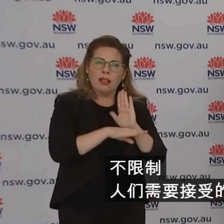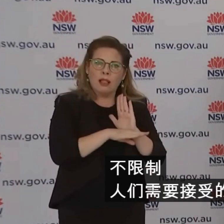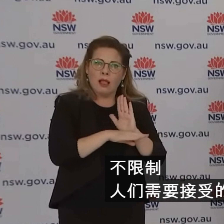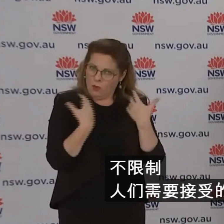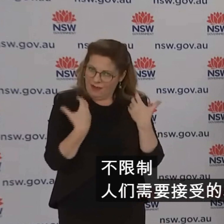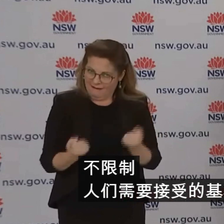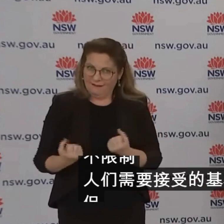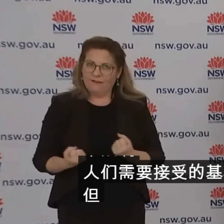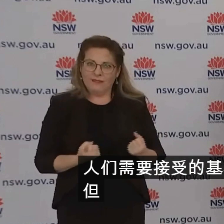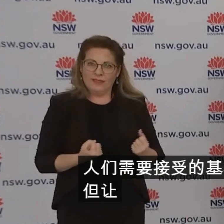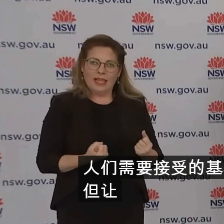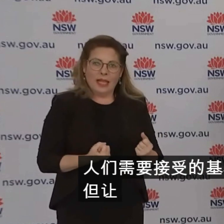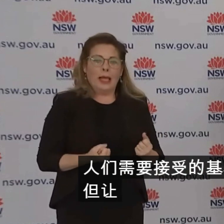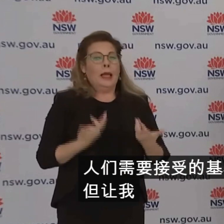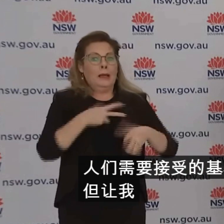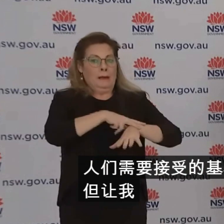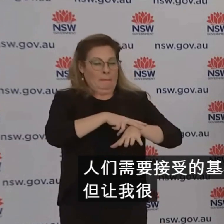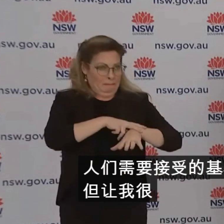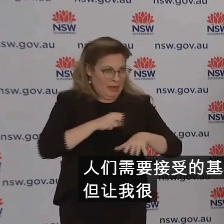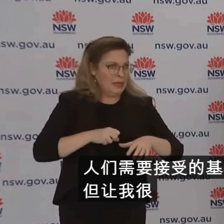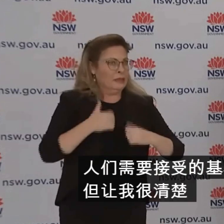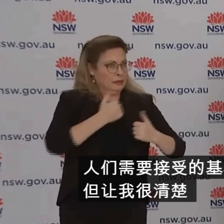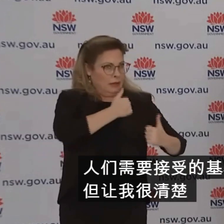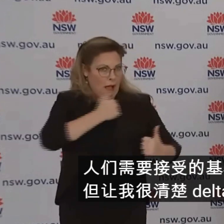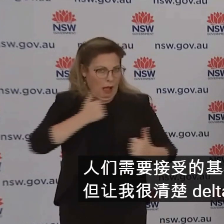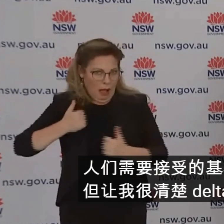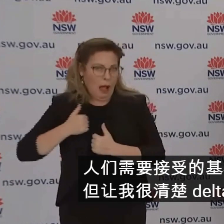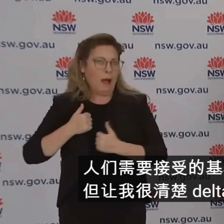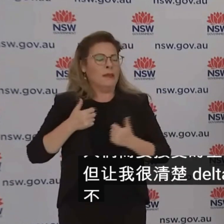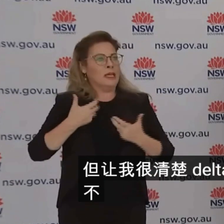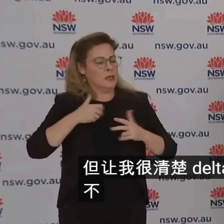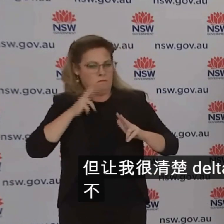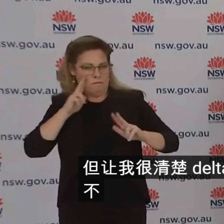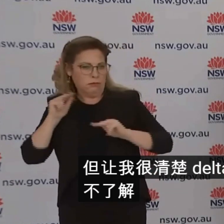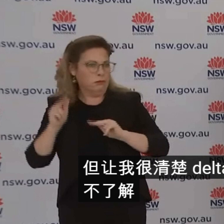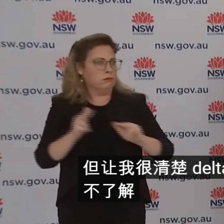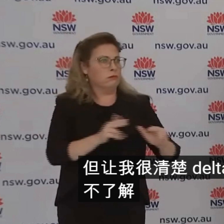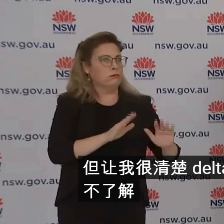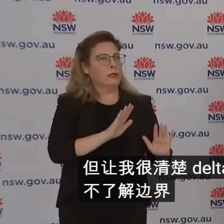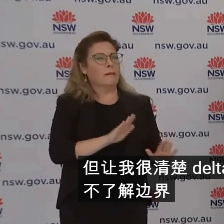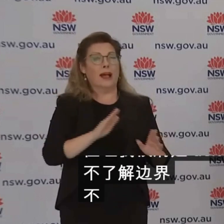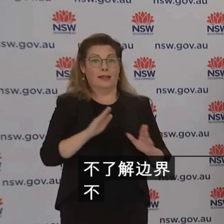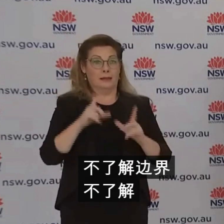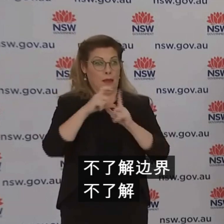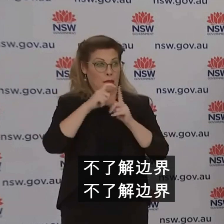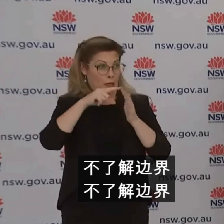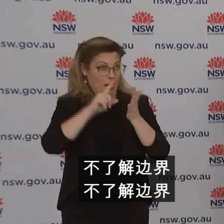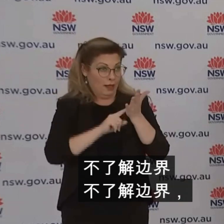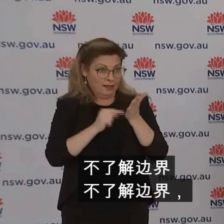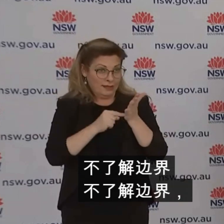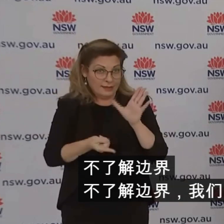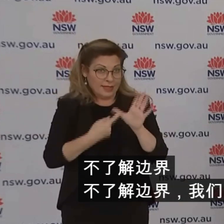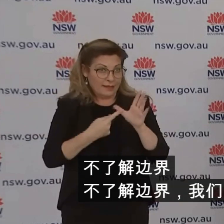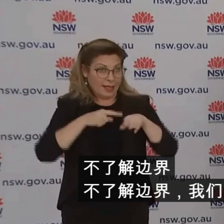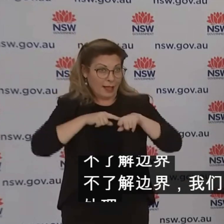basic services that people need to receive. But let me be very clear. Delta doesn't understand borders. It doesn't understand